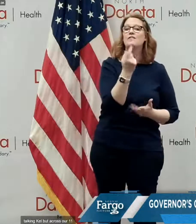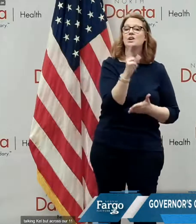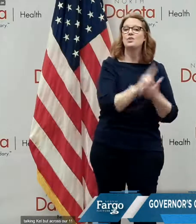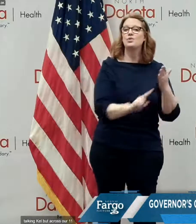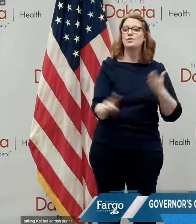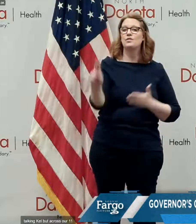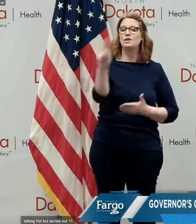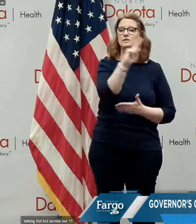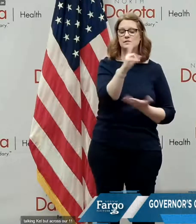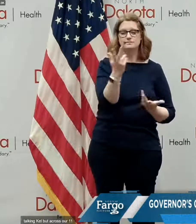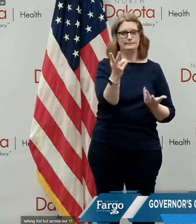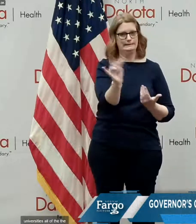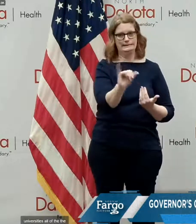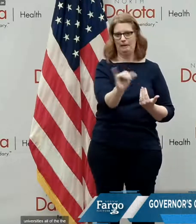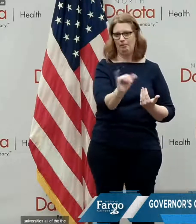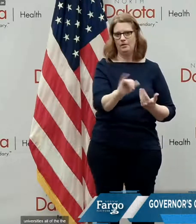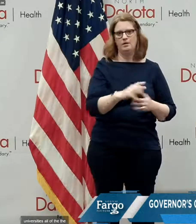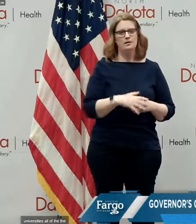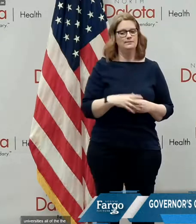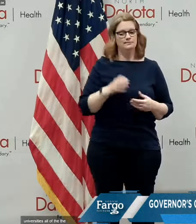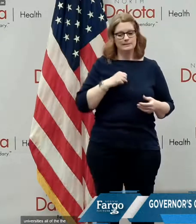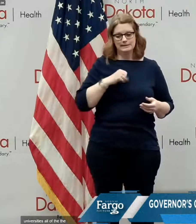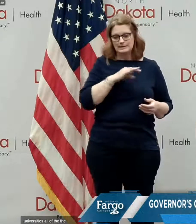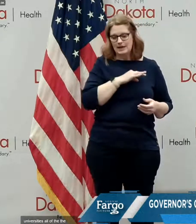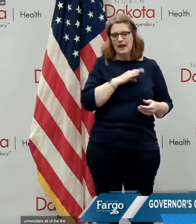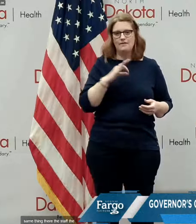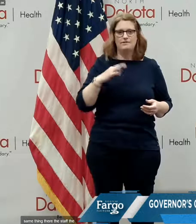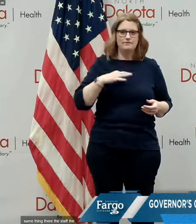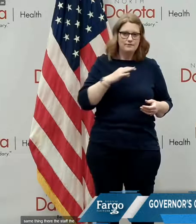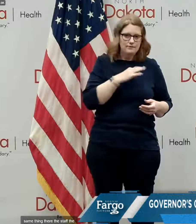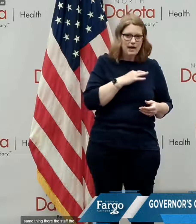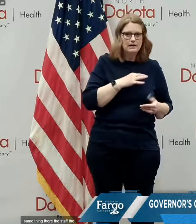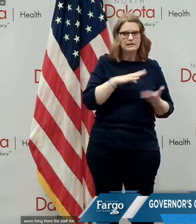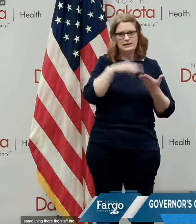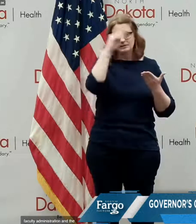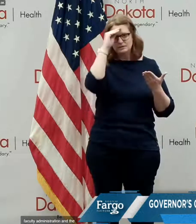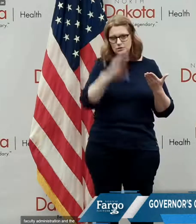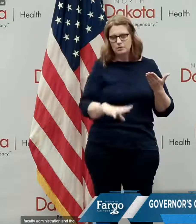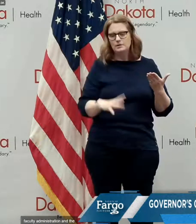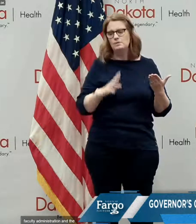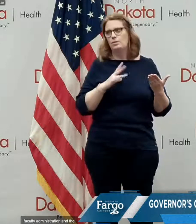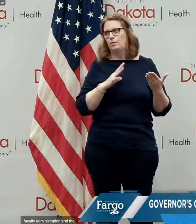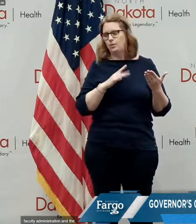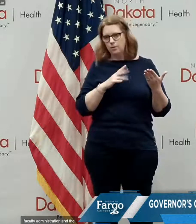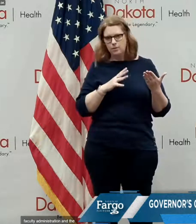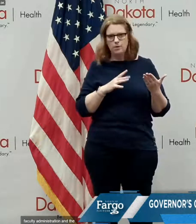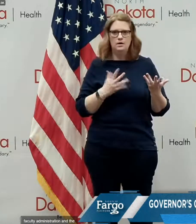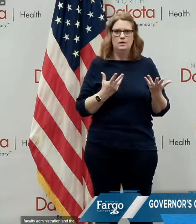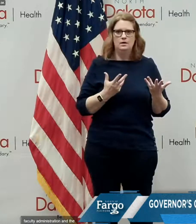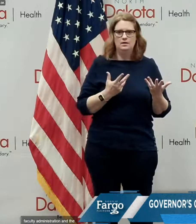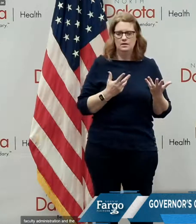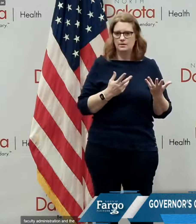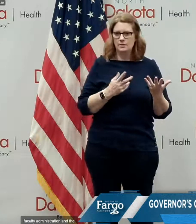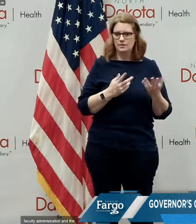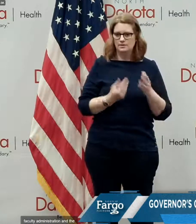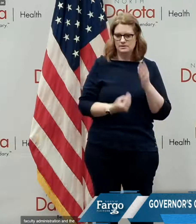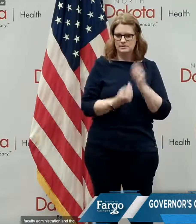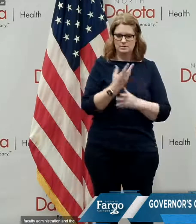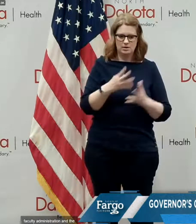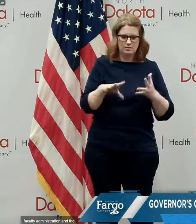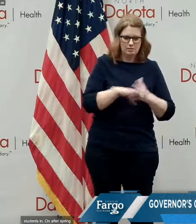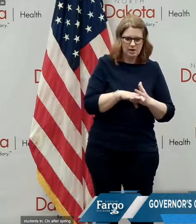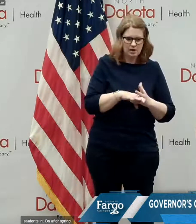of the same thing there, the staff, the faculty, administration, and the students, incredible job on after spring break